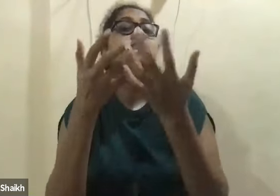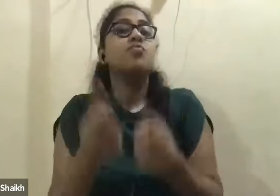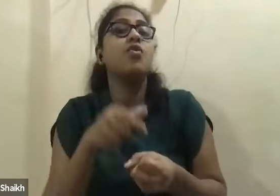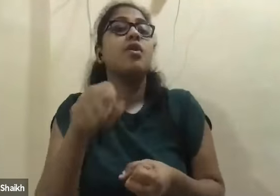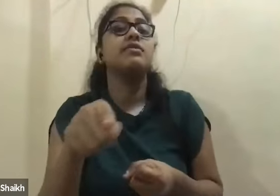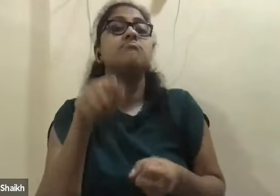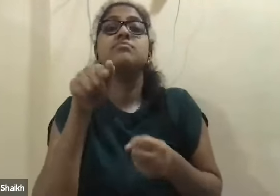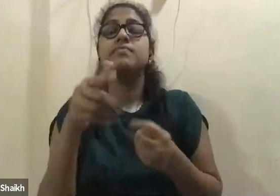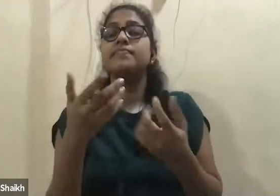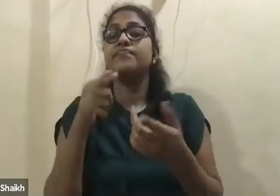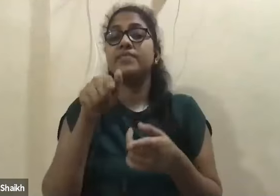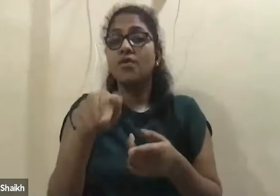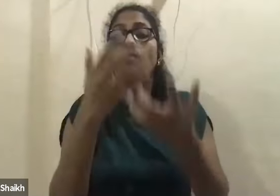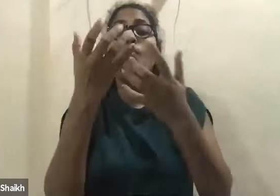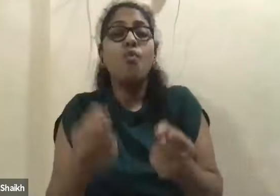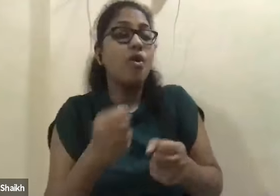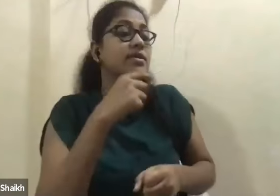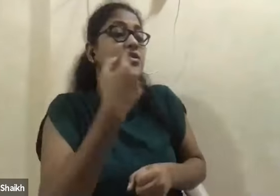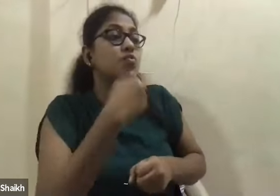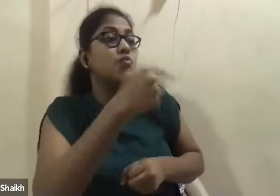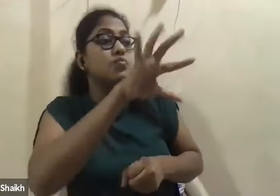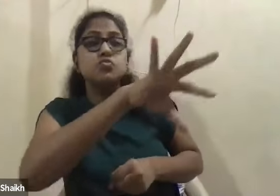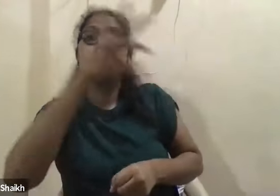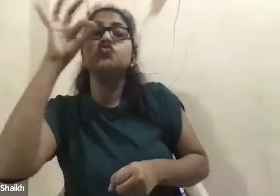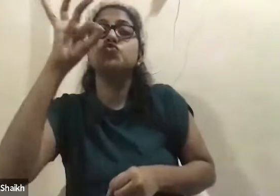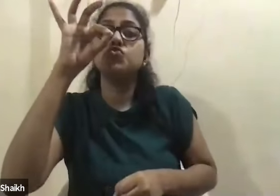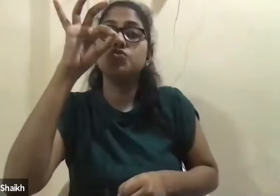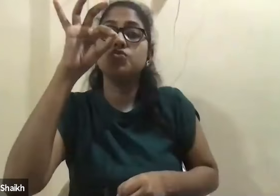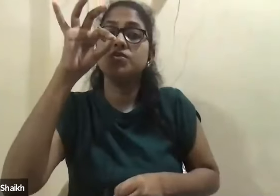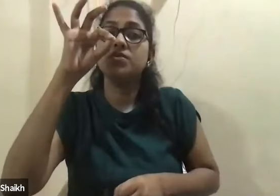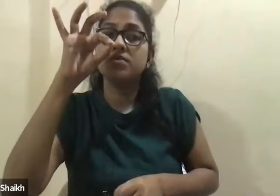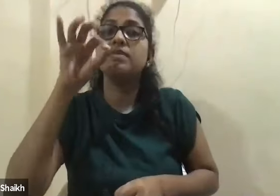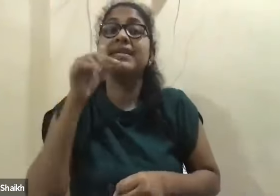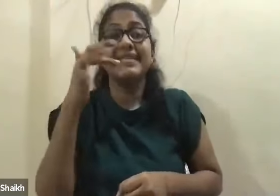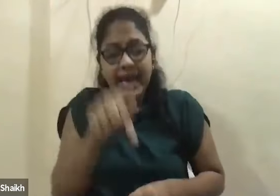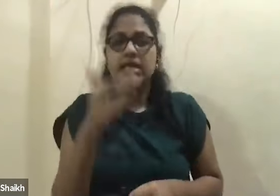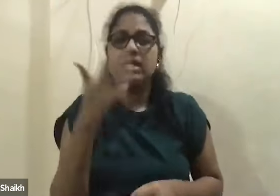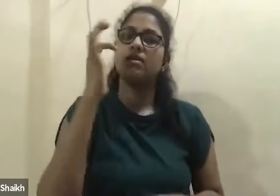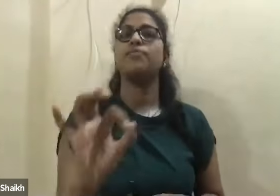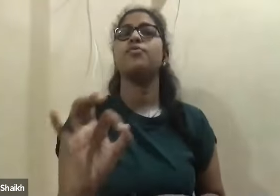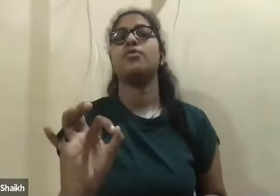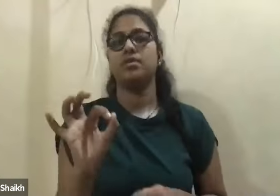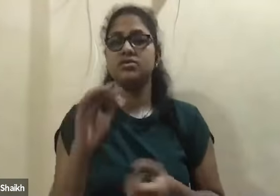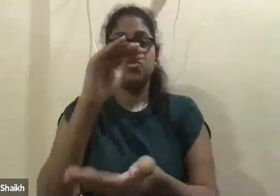who would they want to appoint. That is an important thing which parents